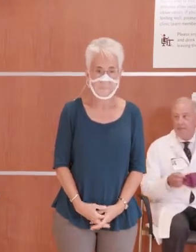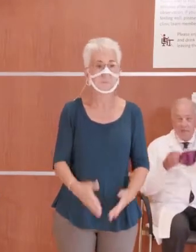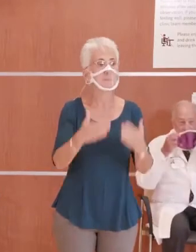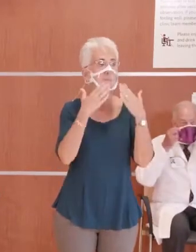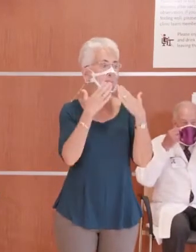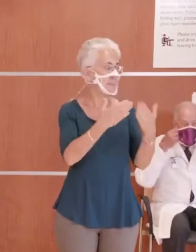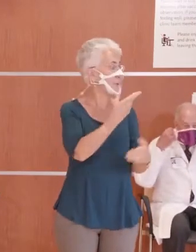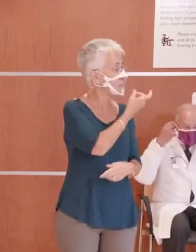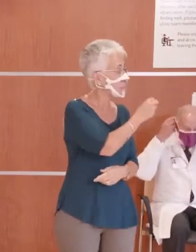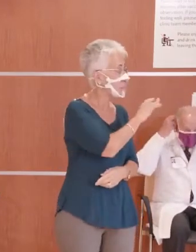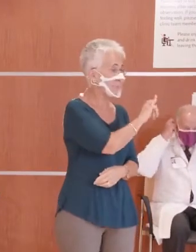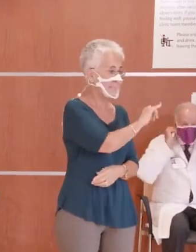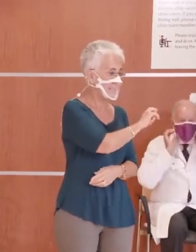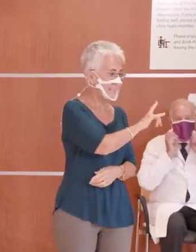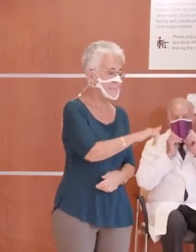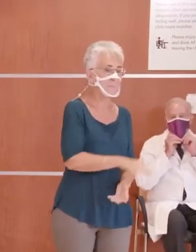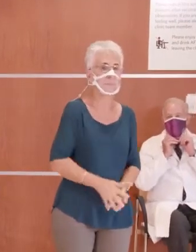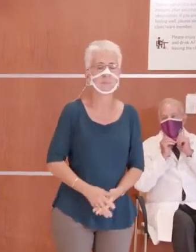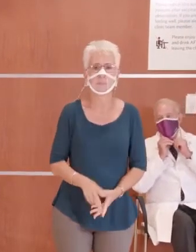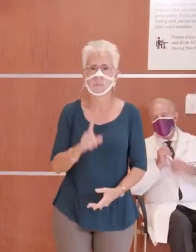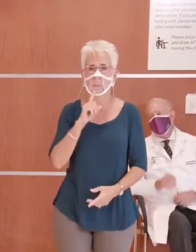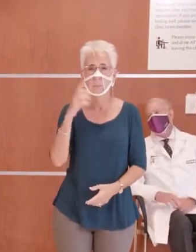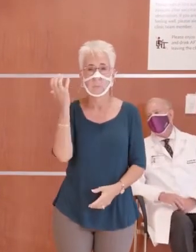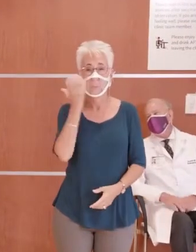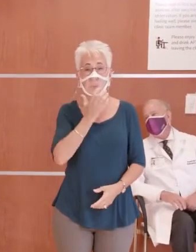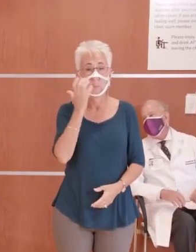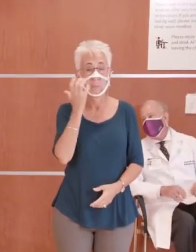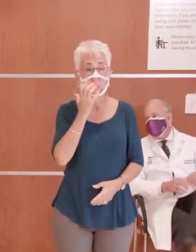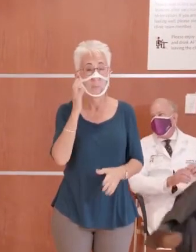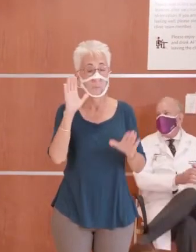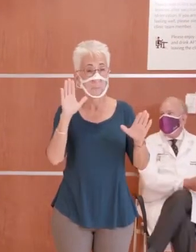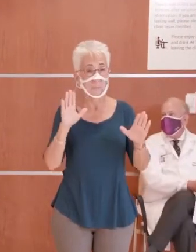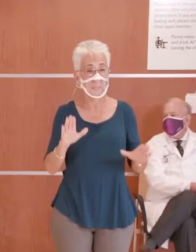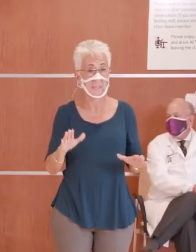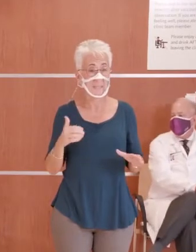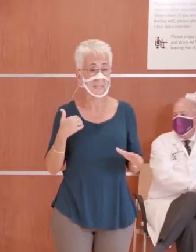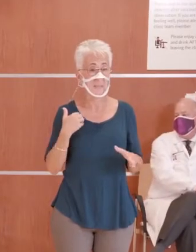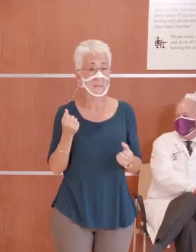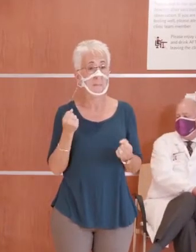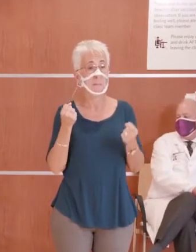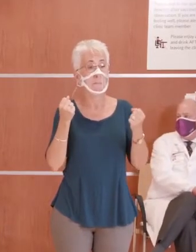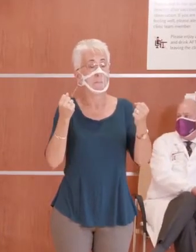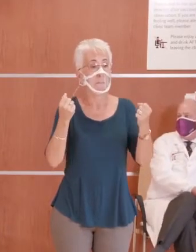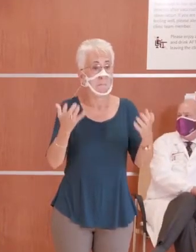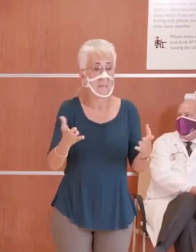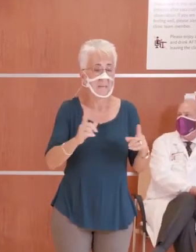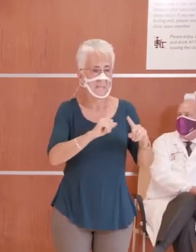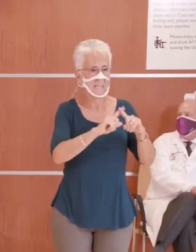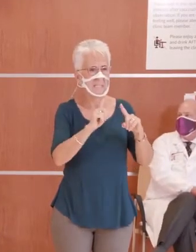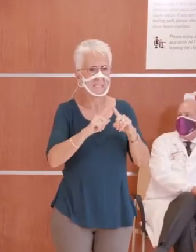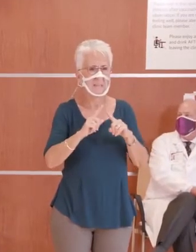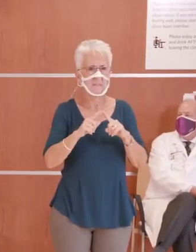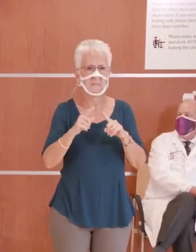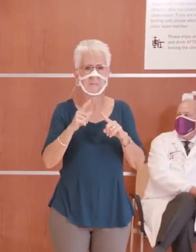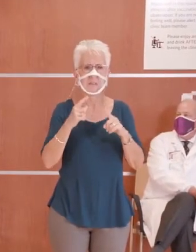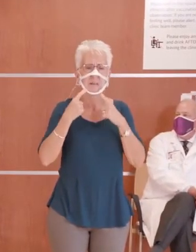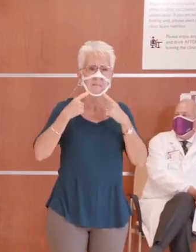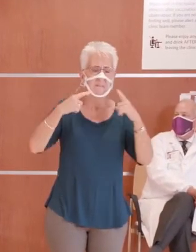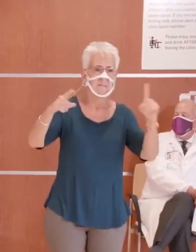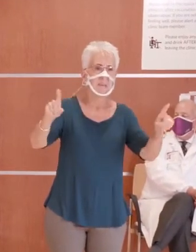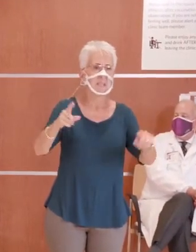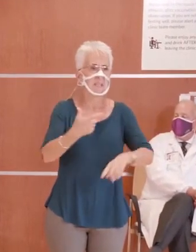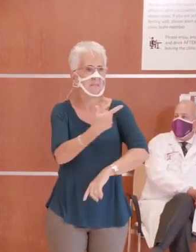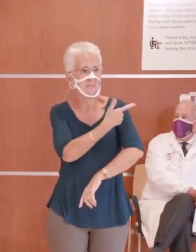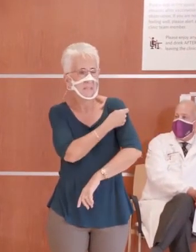Thank you, Dr. Yealy. It is amazing that we have multiple highly effective COVID-19 vaccines, as well